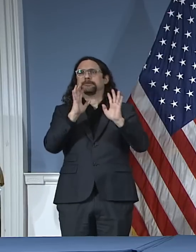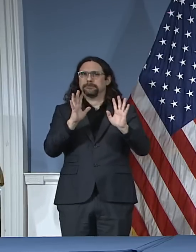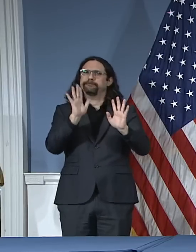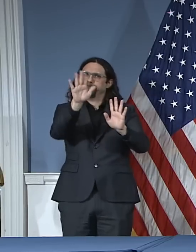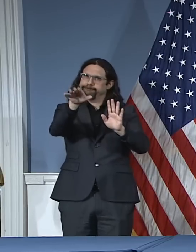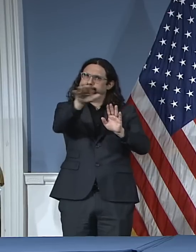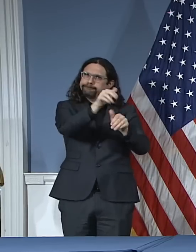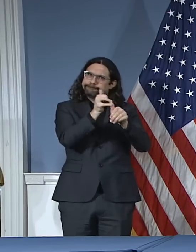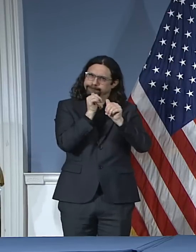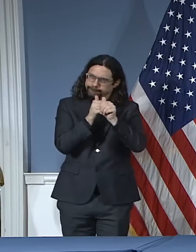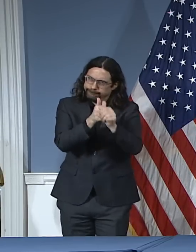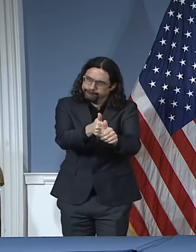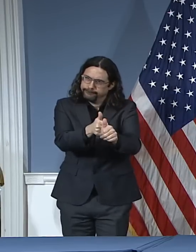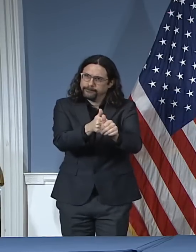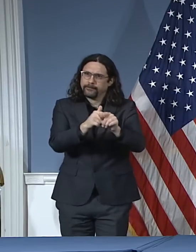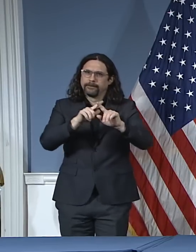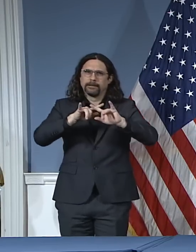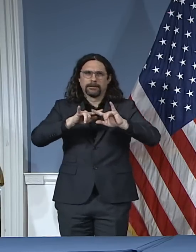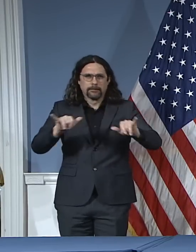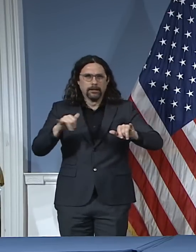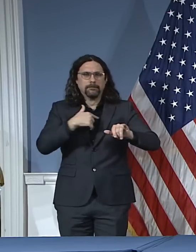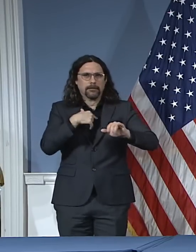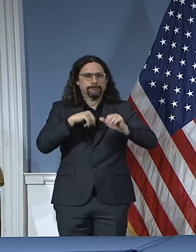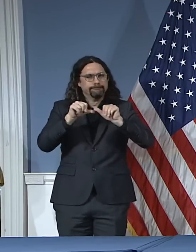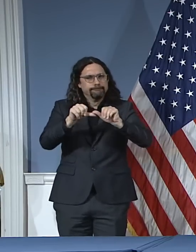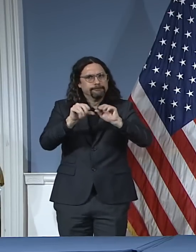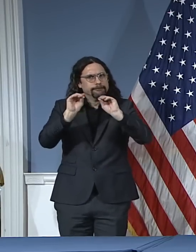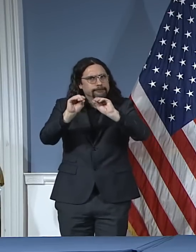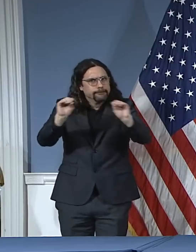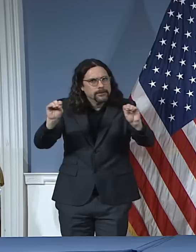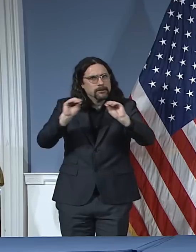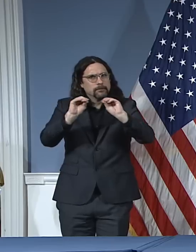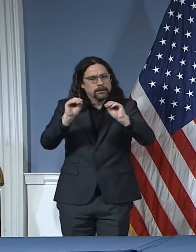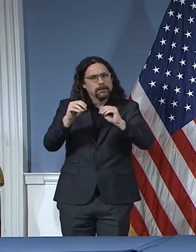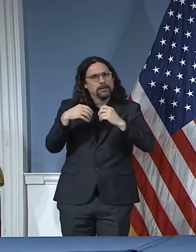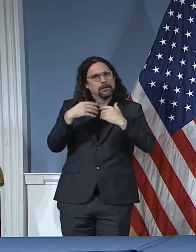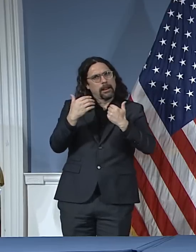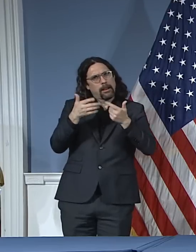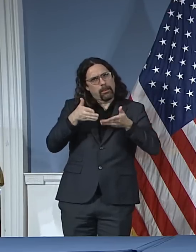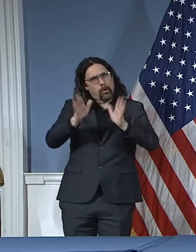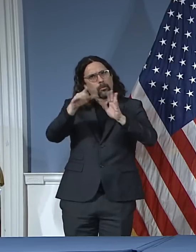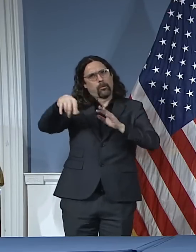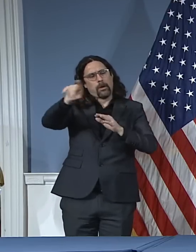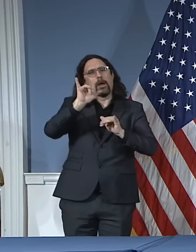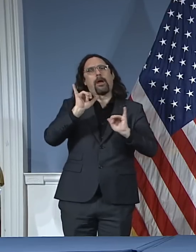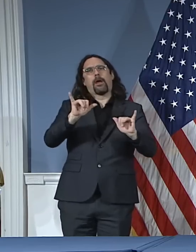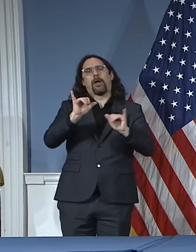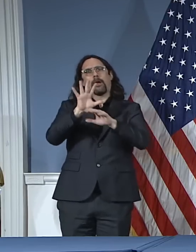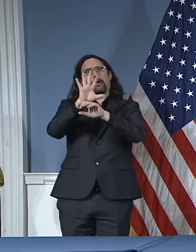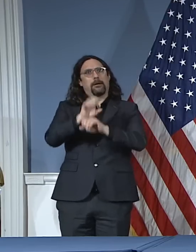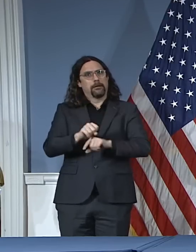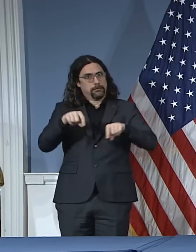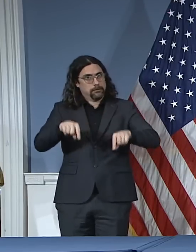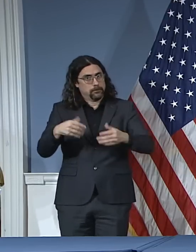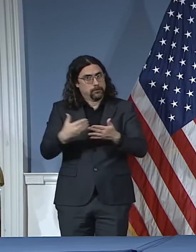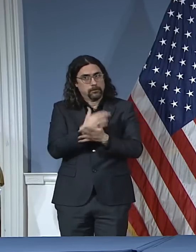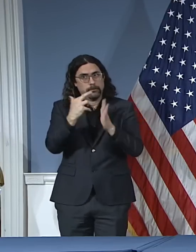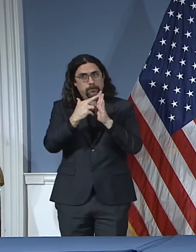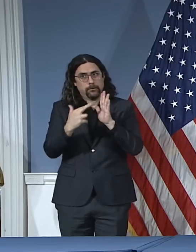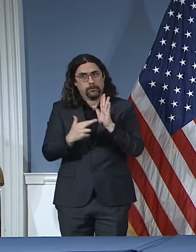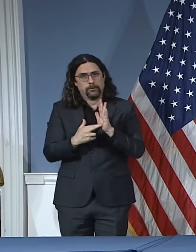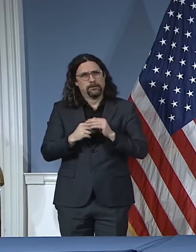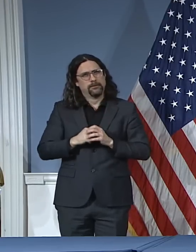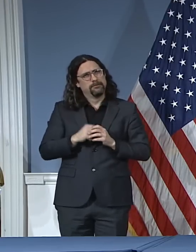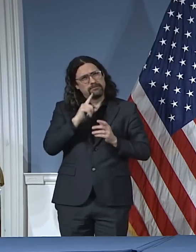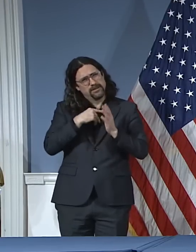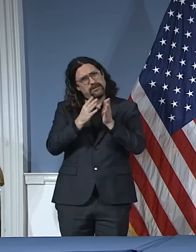of New Yorkers will understand quickly and will act accordingly. So, folks will go to their parks. That's normal. You want